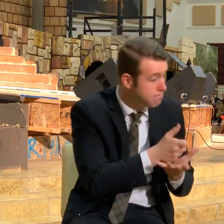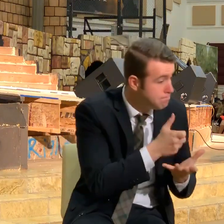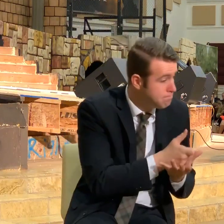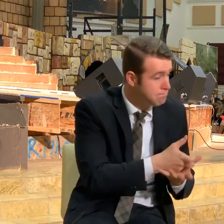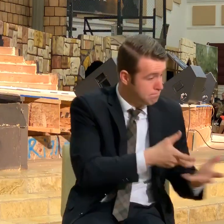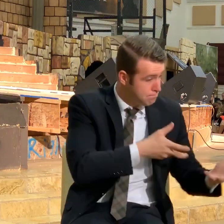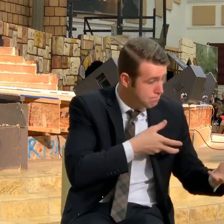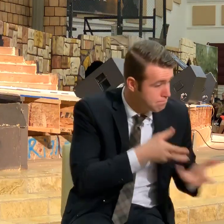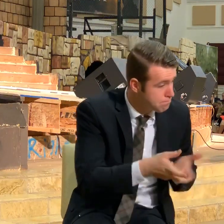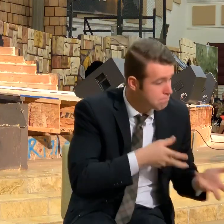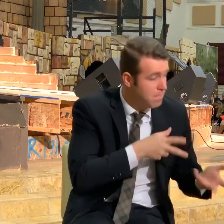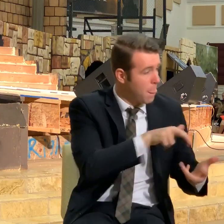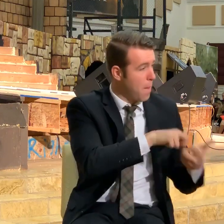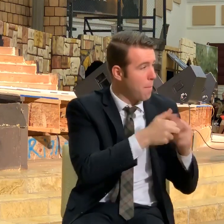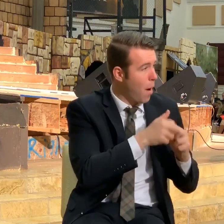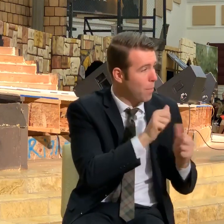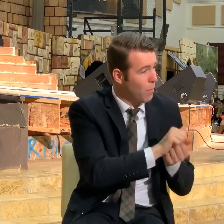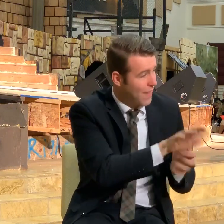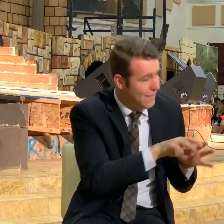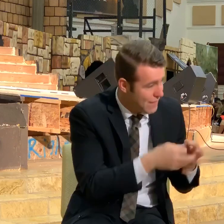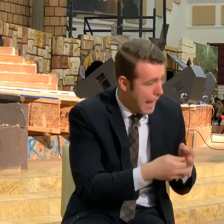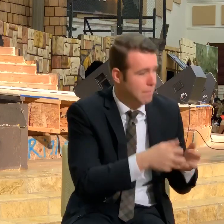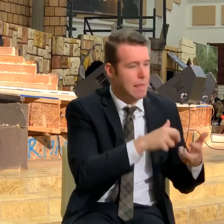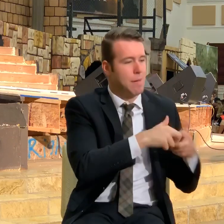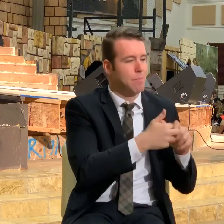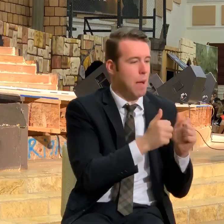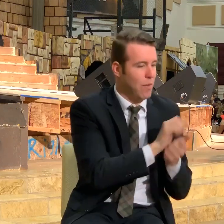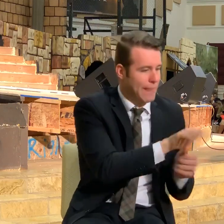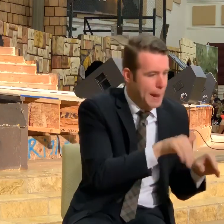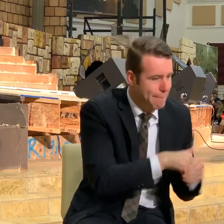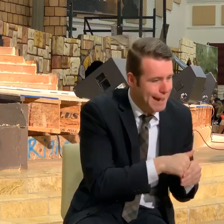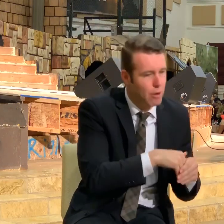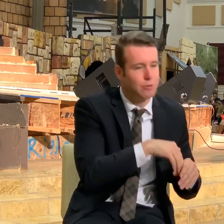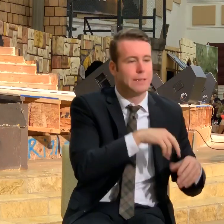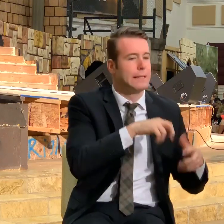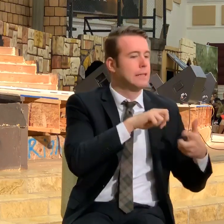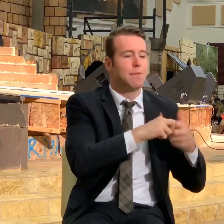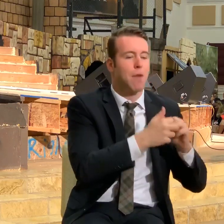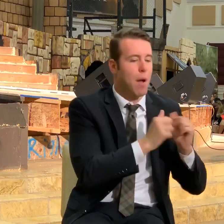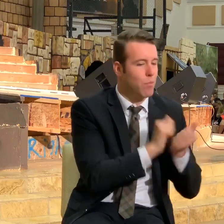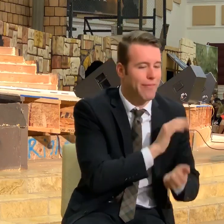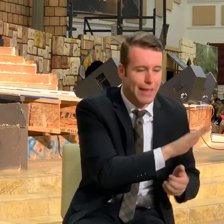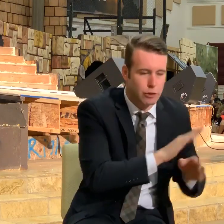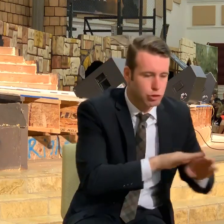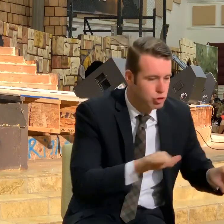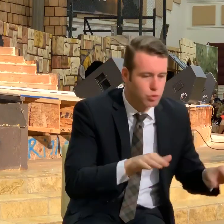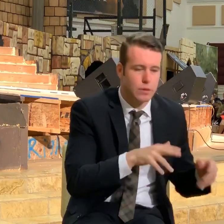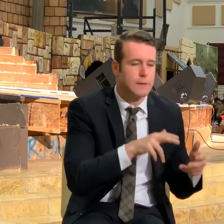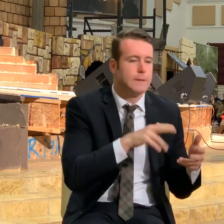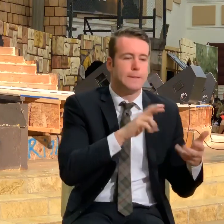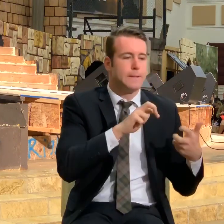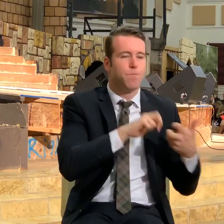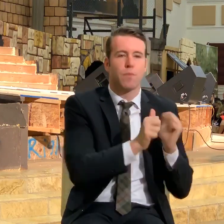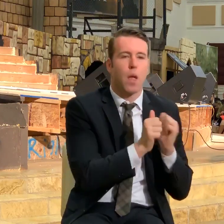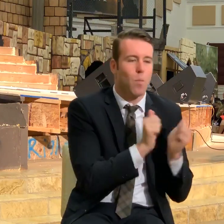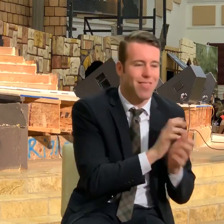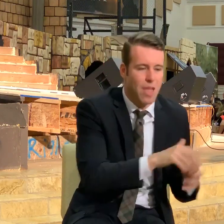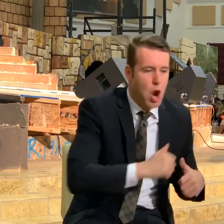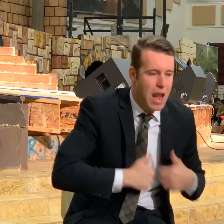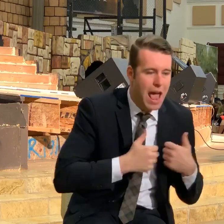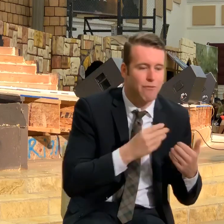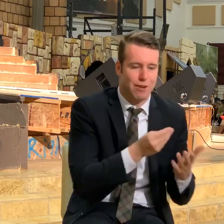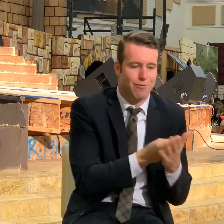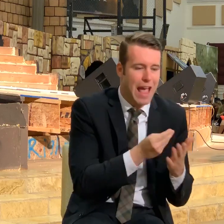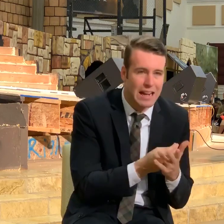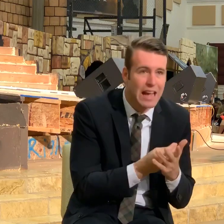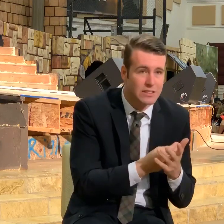help, when there was problems in their family, when there was problems in their marriage, when there was problem with their children, when there were problems in their life and